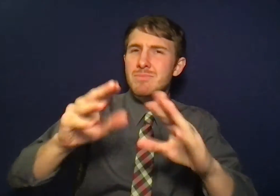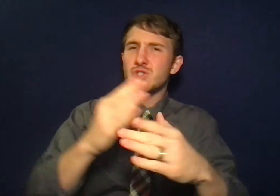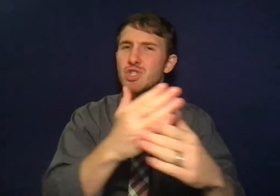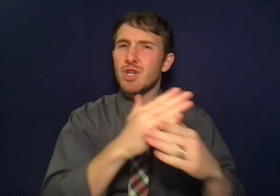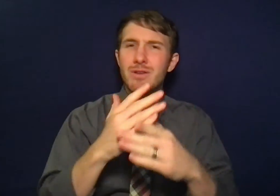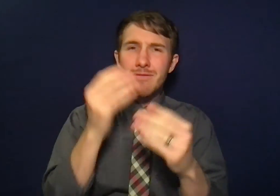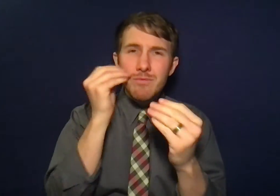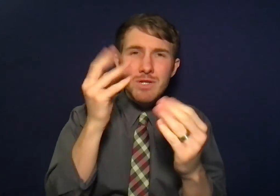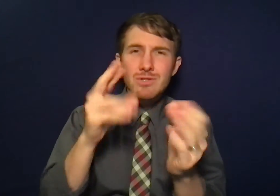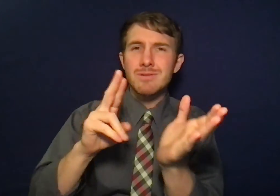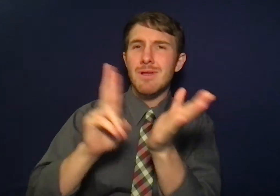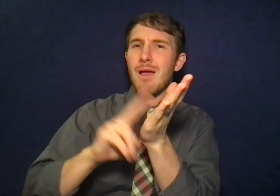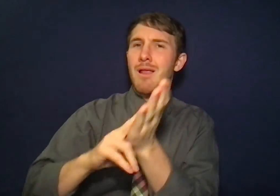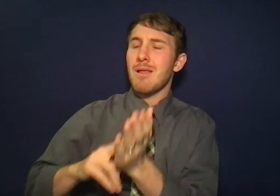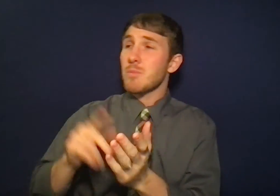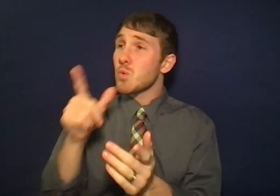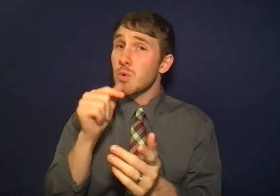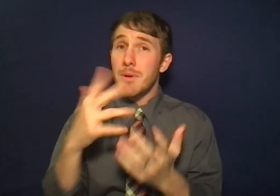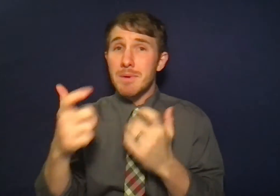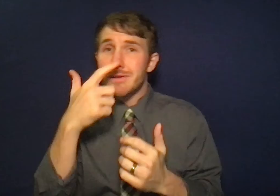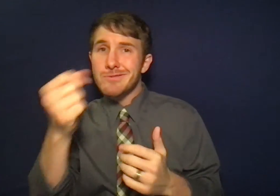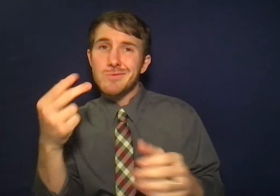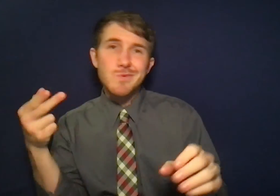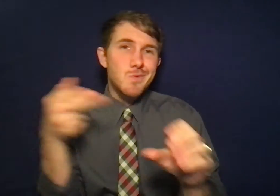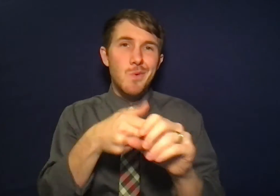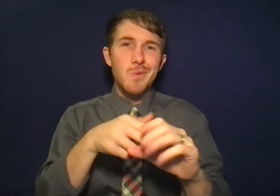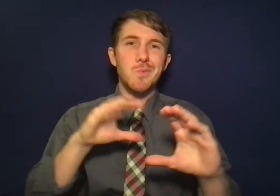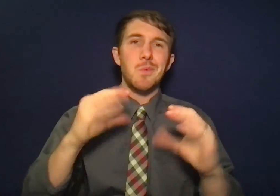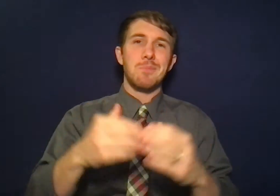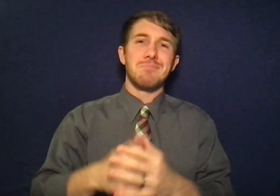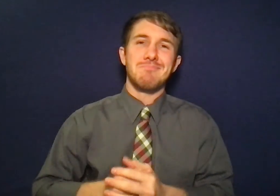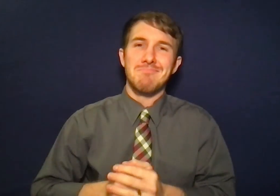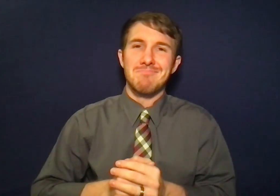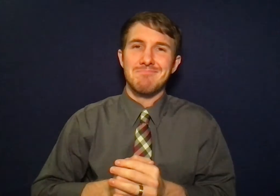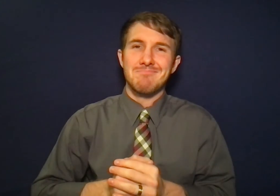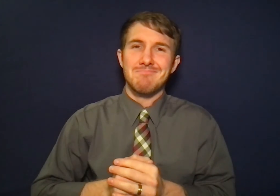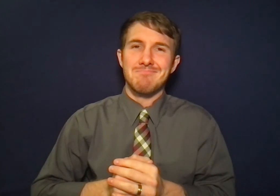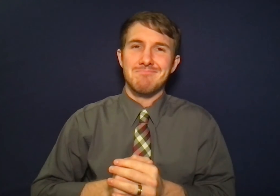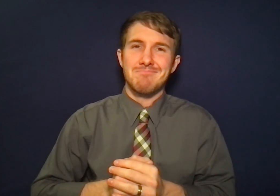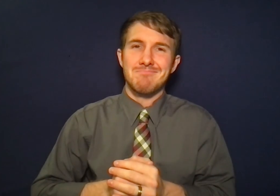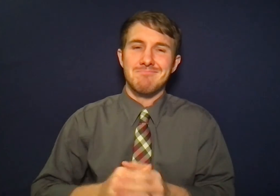continue sharing this information and sign up with others who might want to join and be a part of a group.